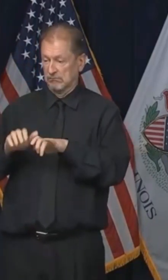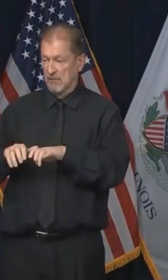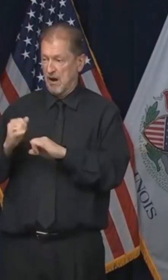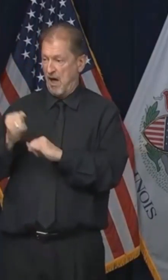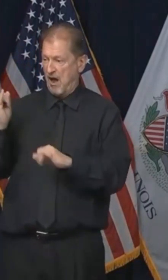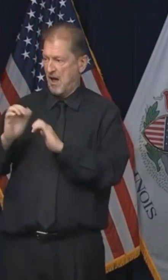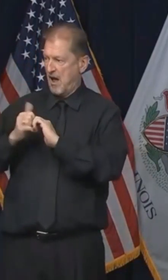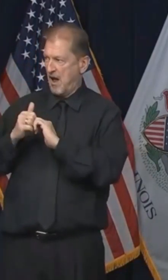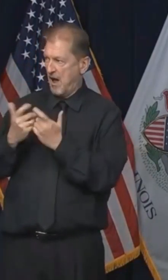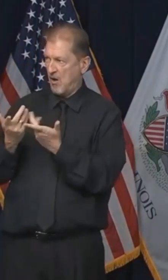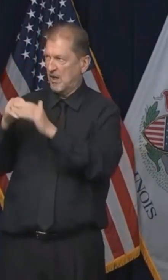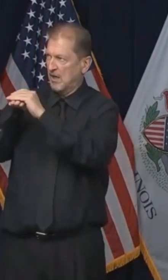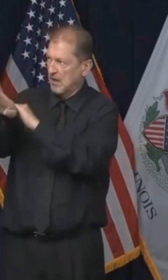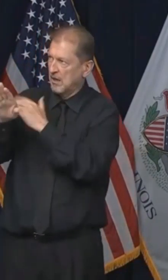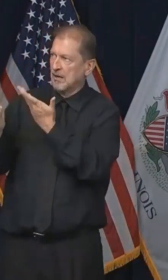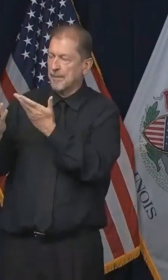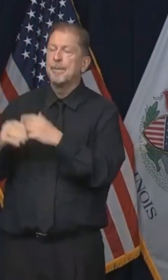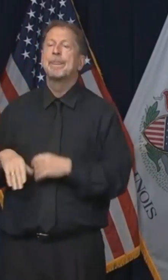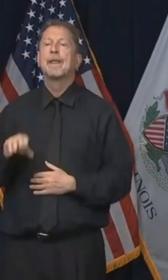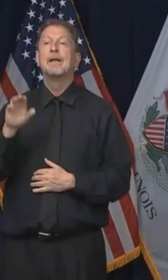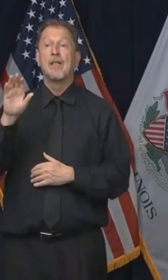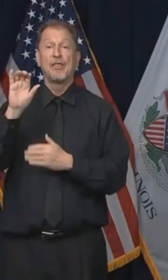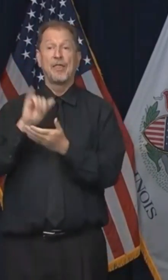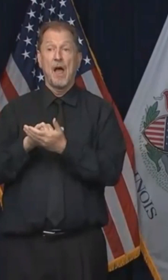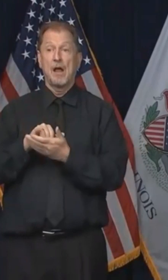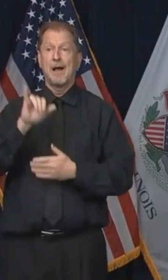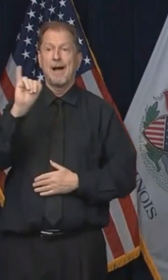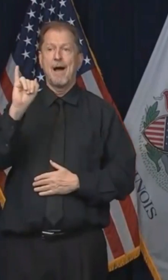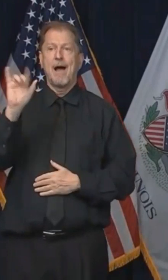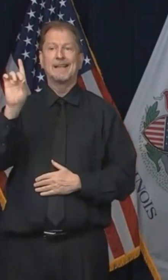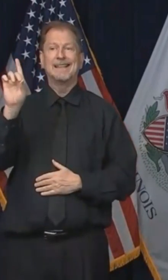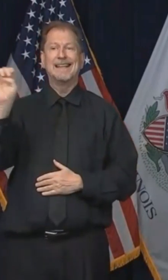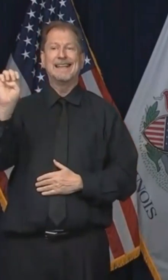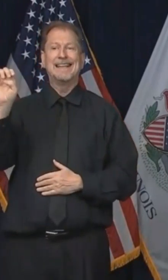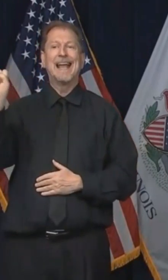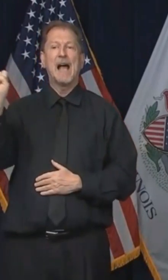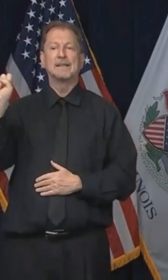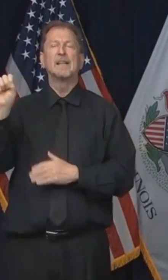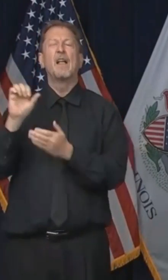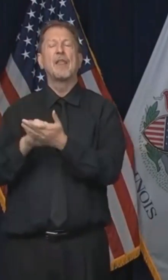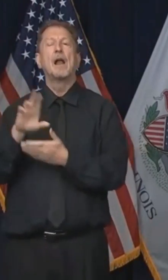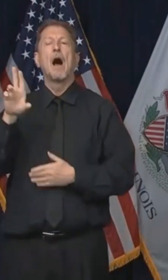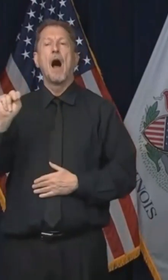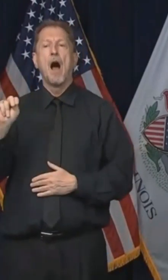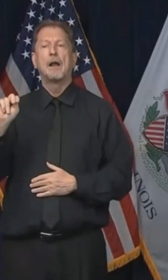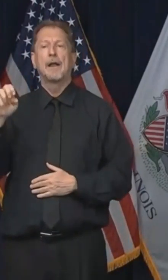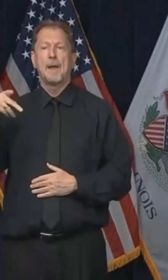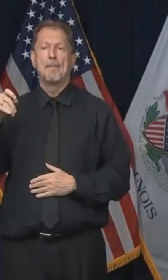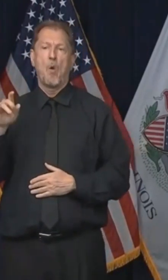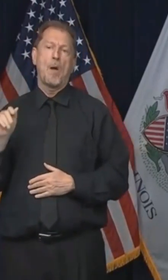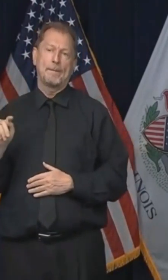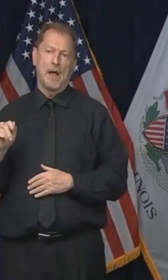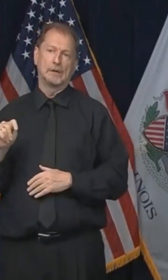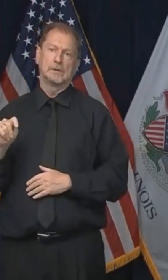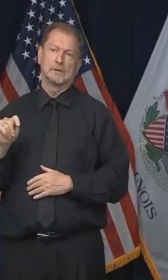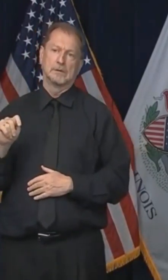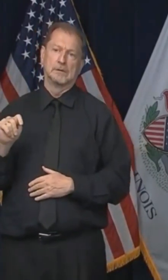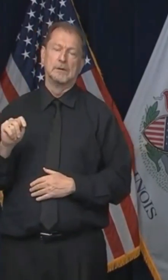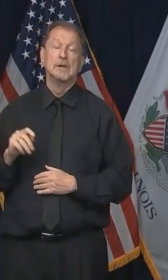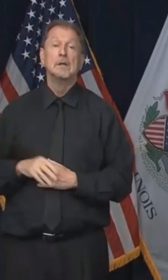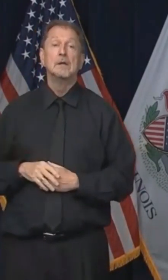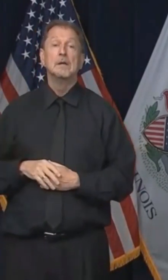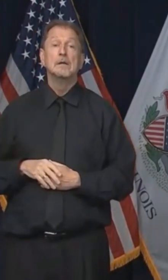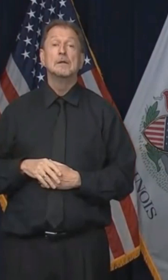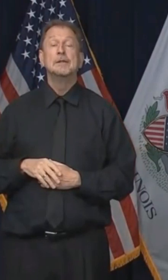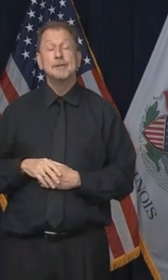So the question was about IDES, our Department of Employment Security, and unemployment claims that are coming in every day.